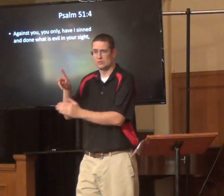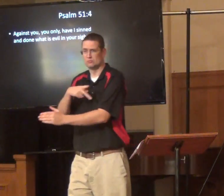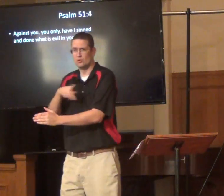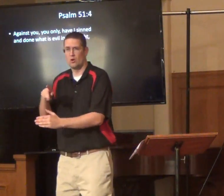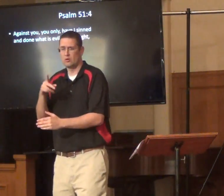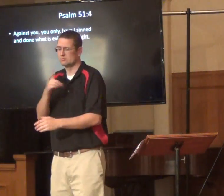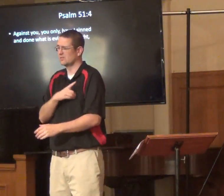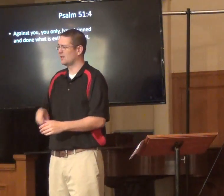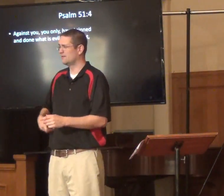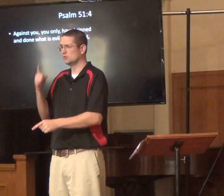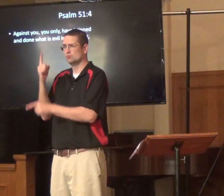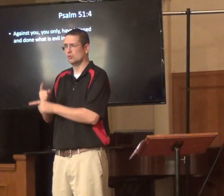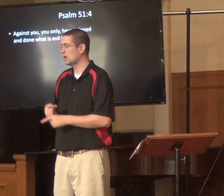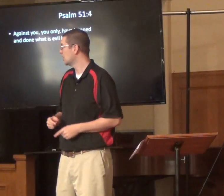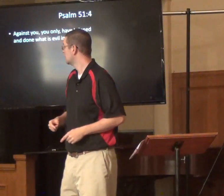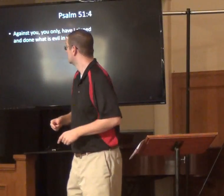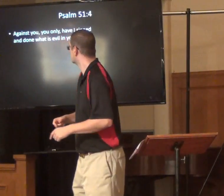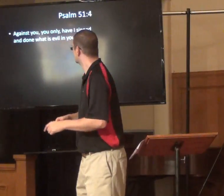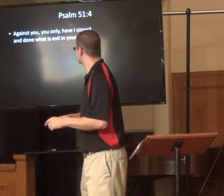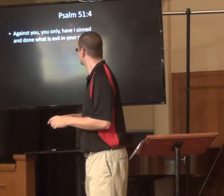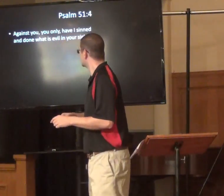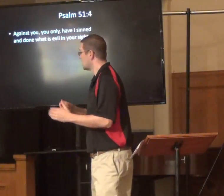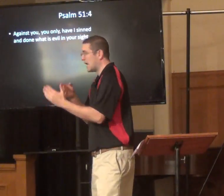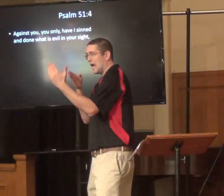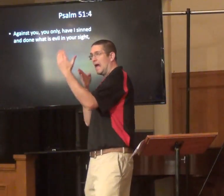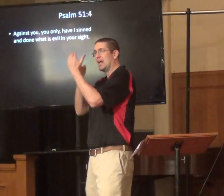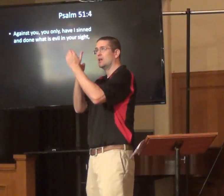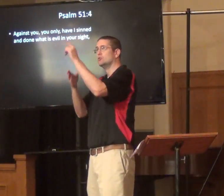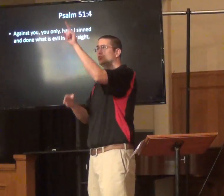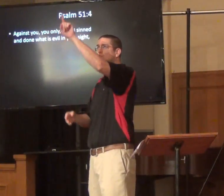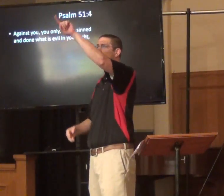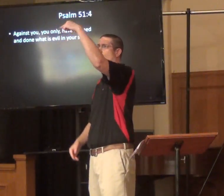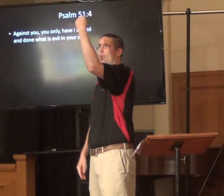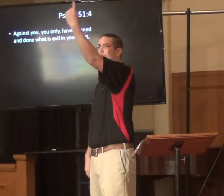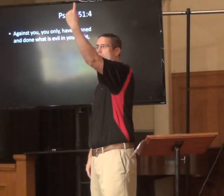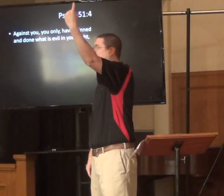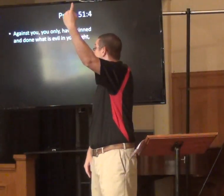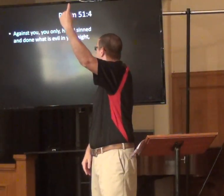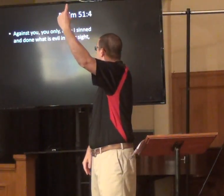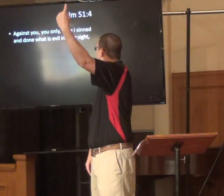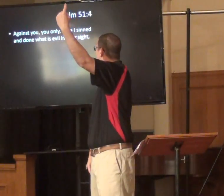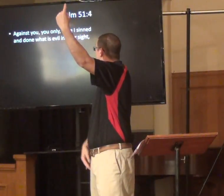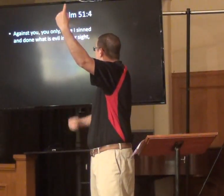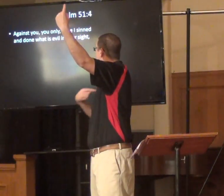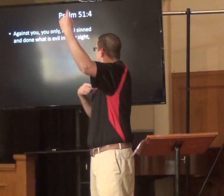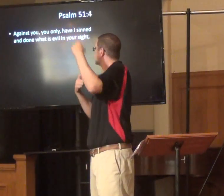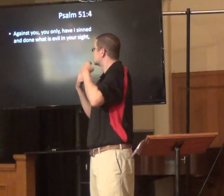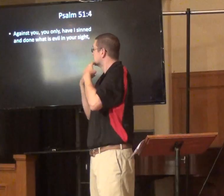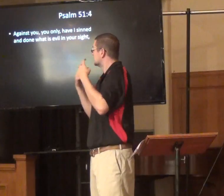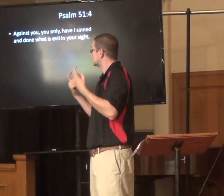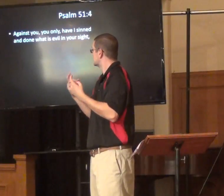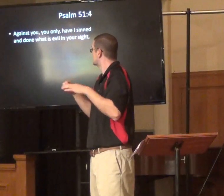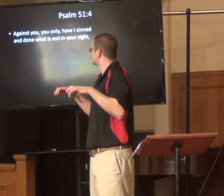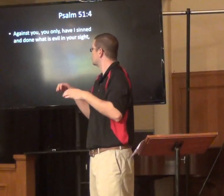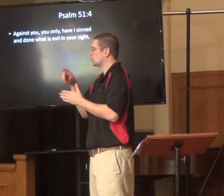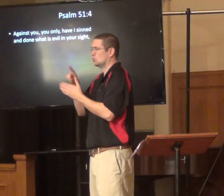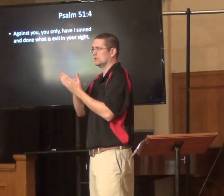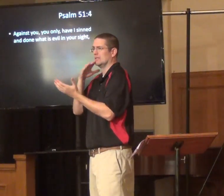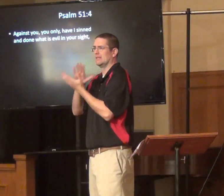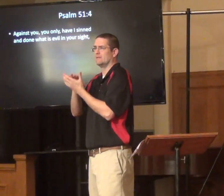David wrote this psalm. David was right. Against you and you only have I sinned and